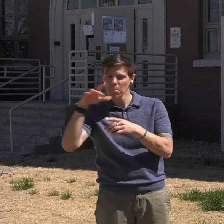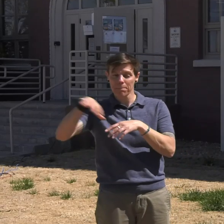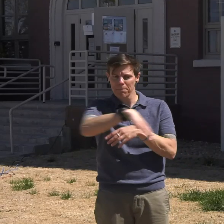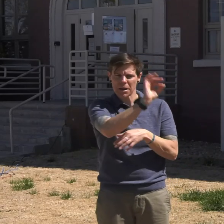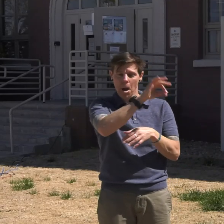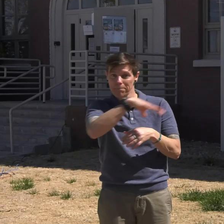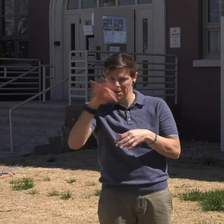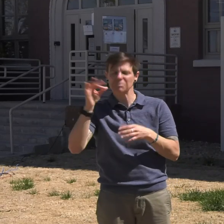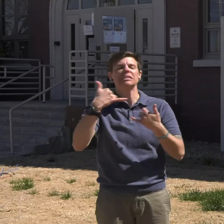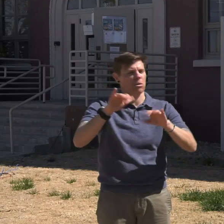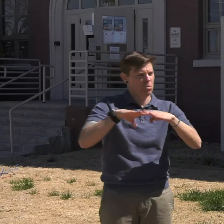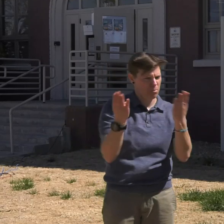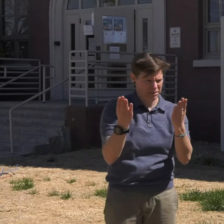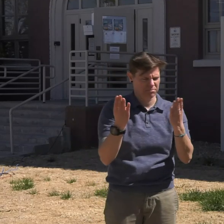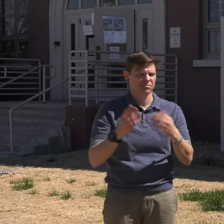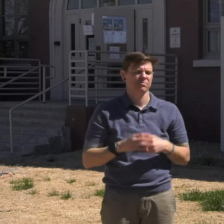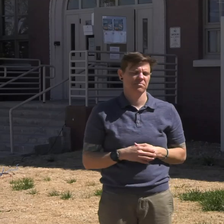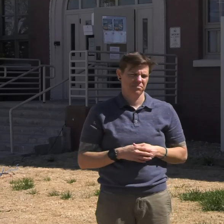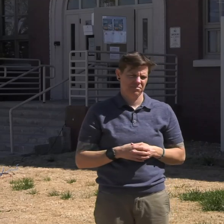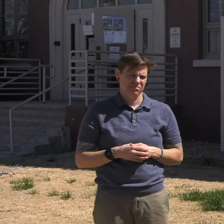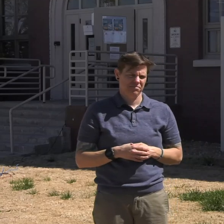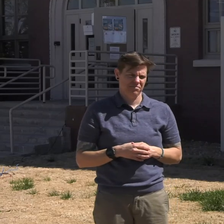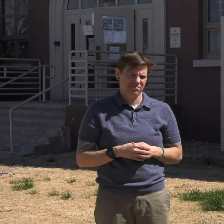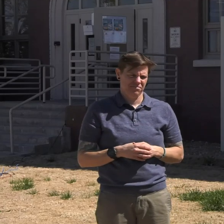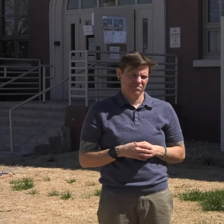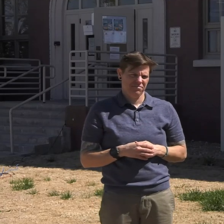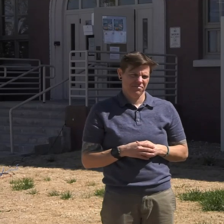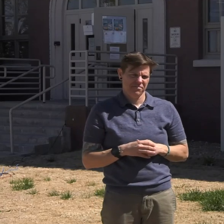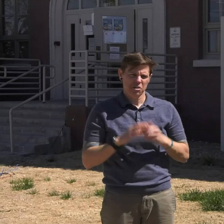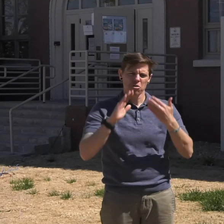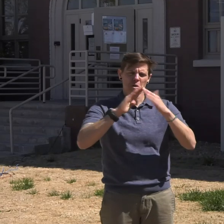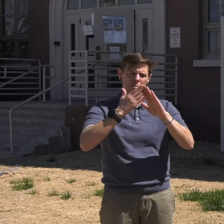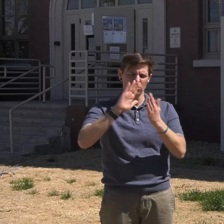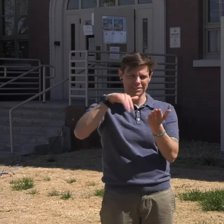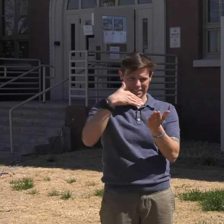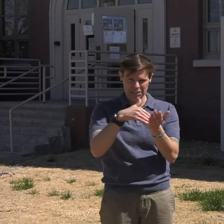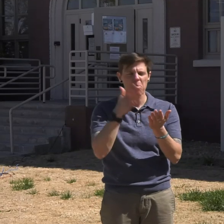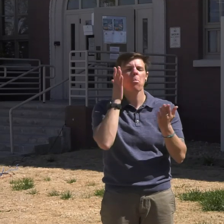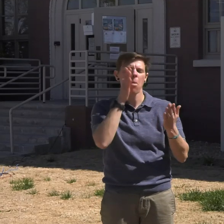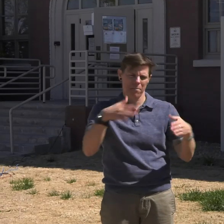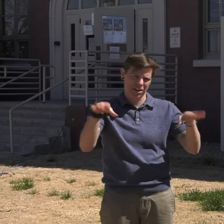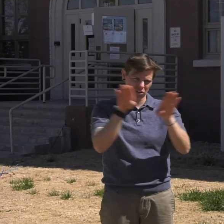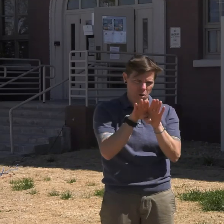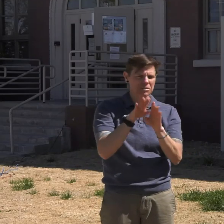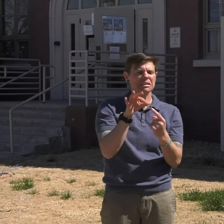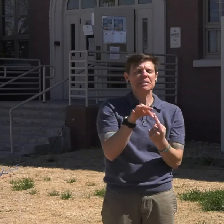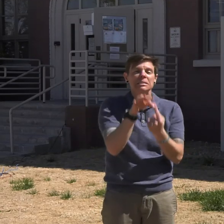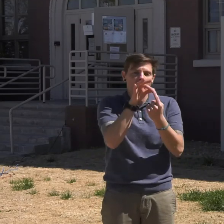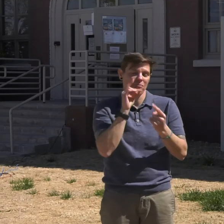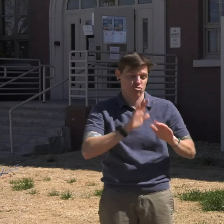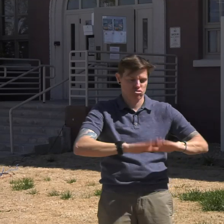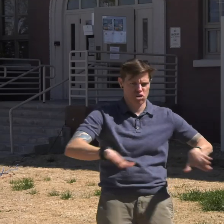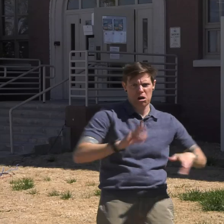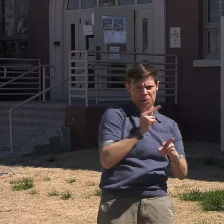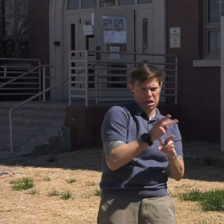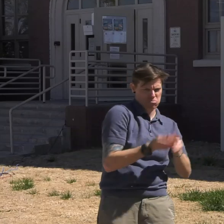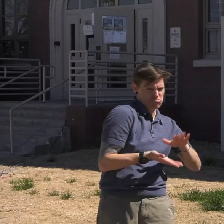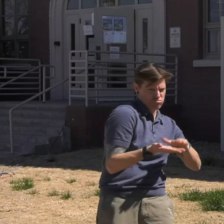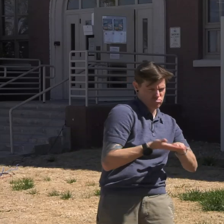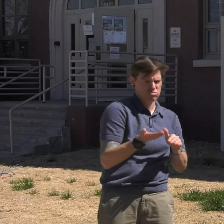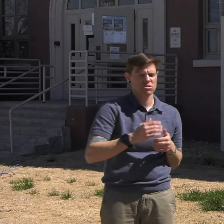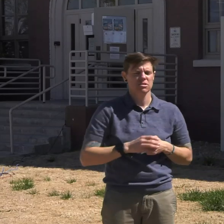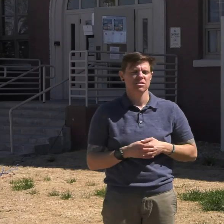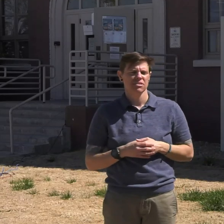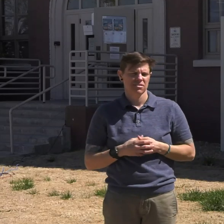there. And of course, our community centers will be closed to the public, except for that emergency required